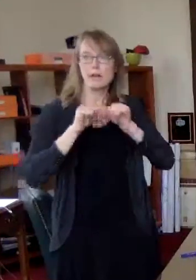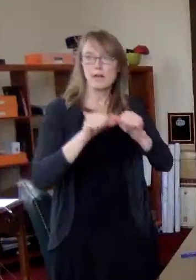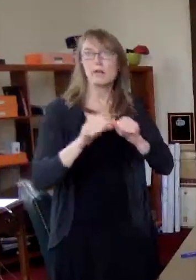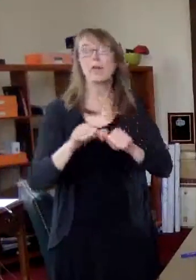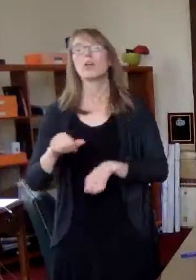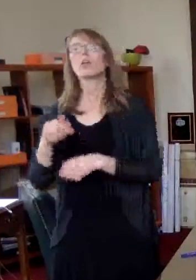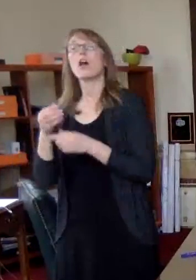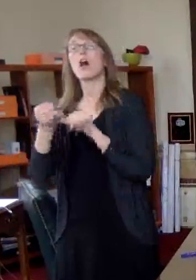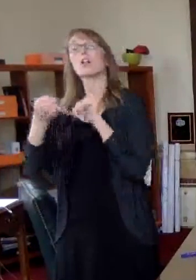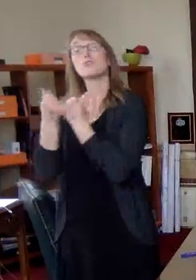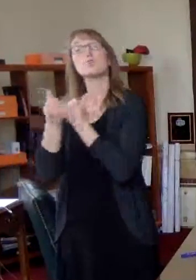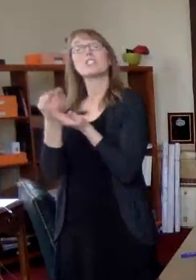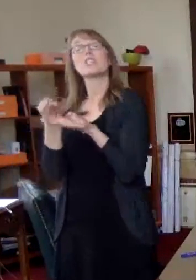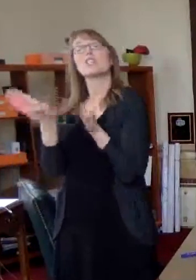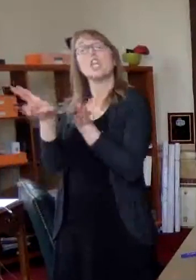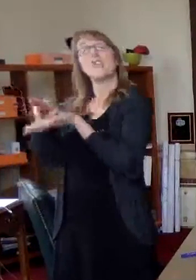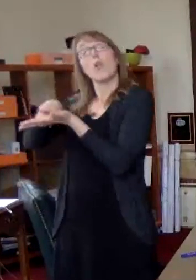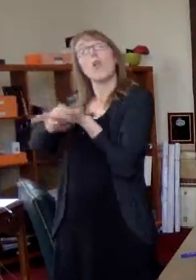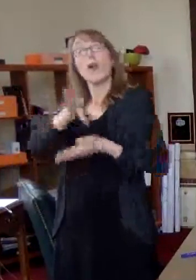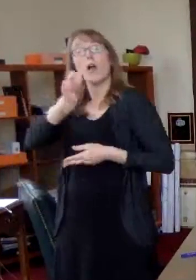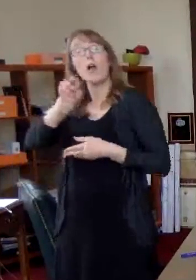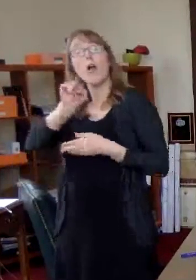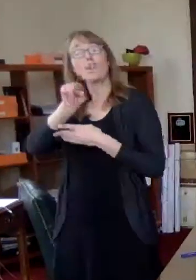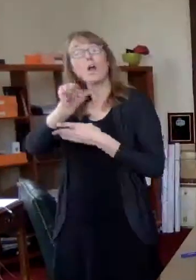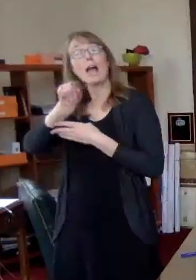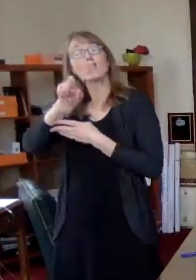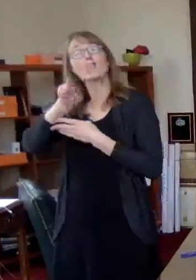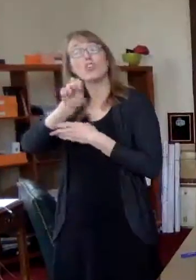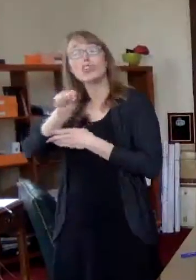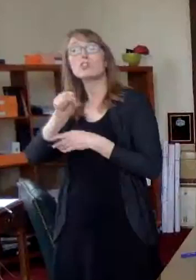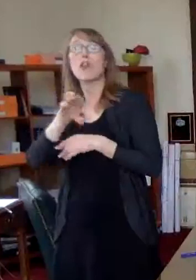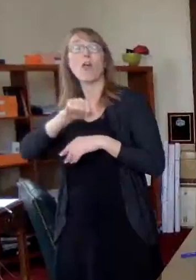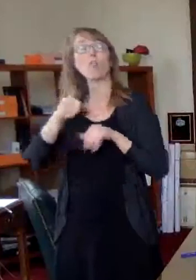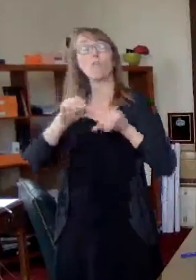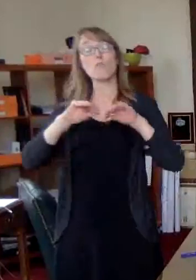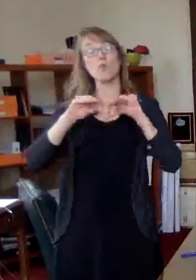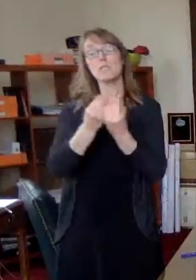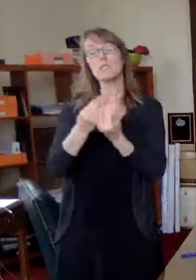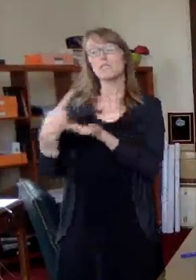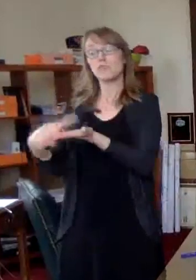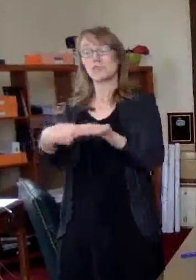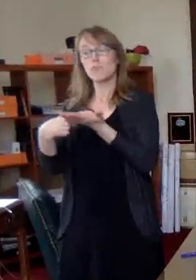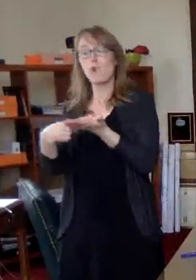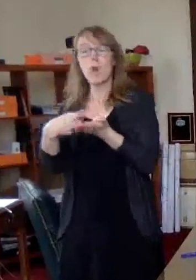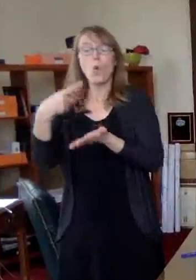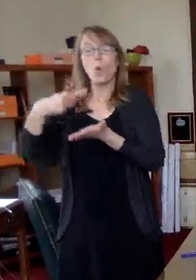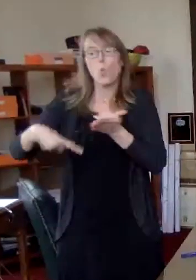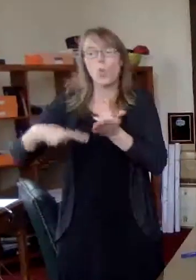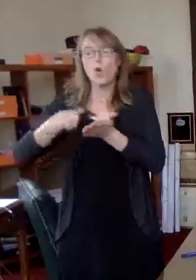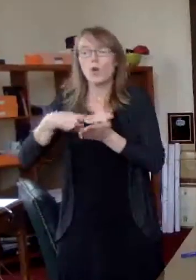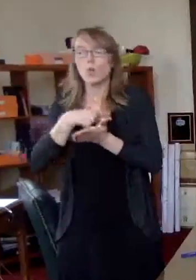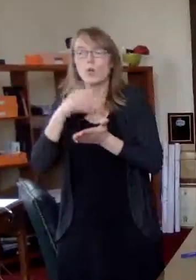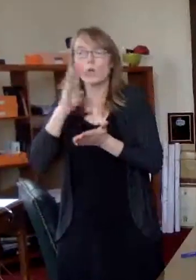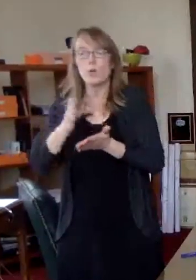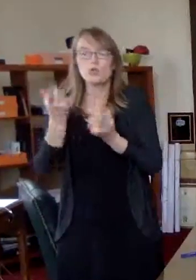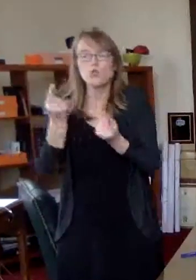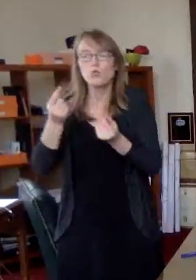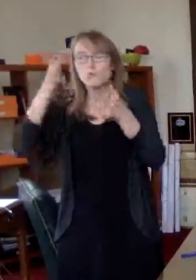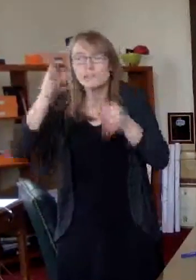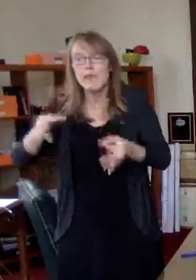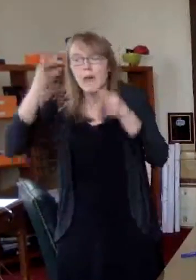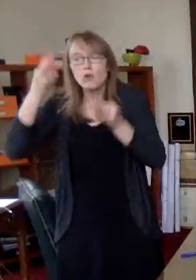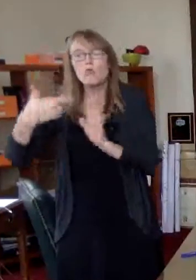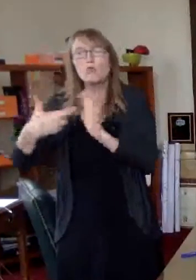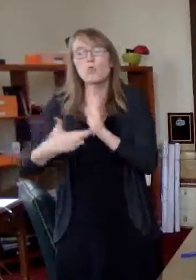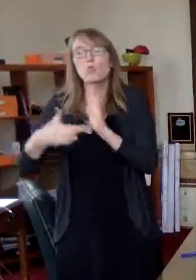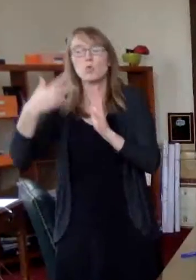to set out some rules for construction site in order to follow social distancing and limit exposure. And they've also set up a hotline